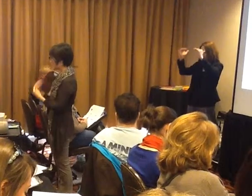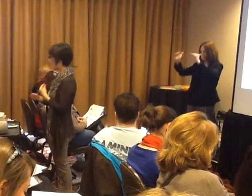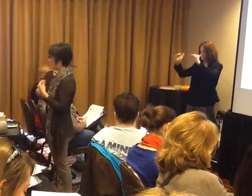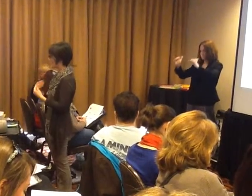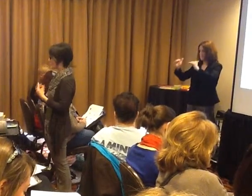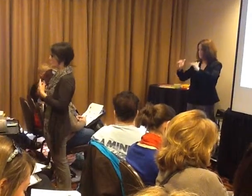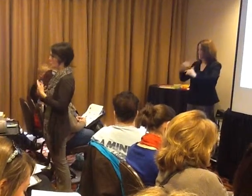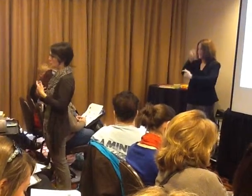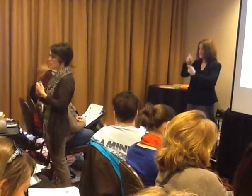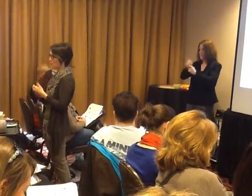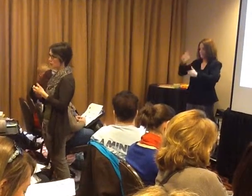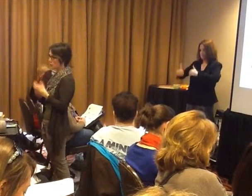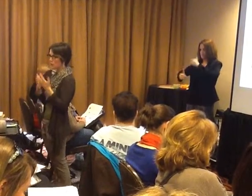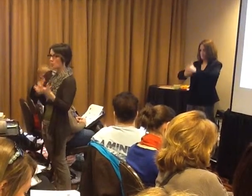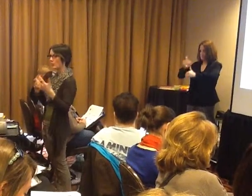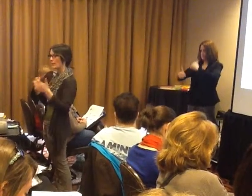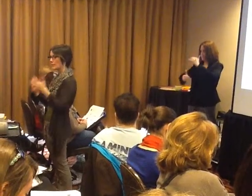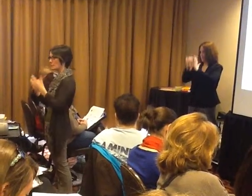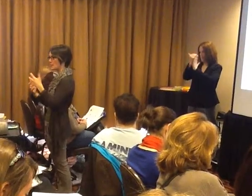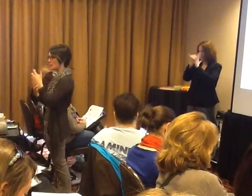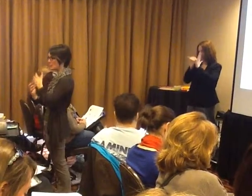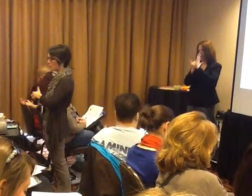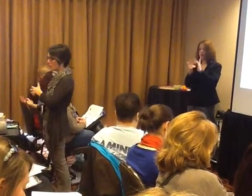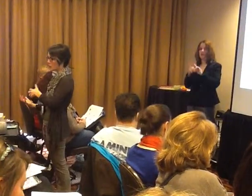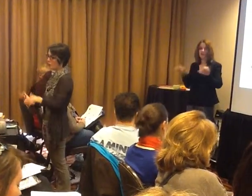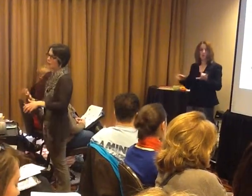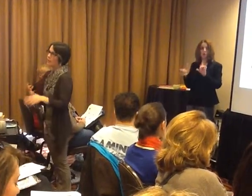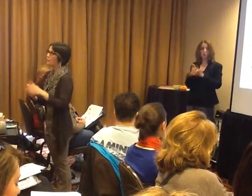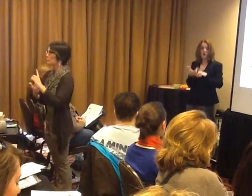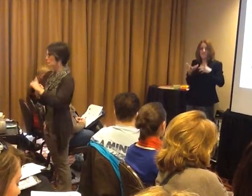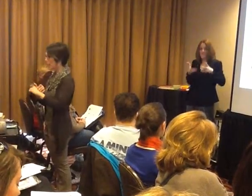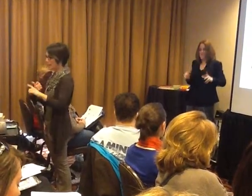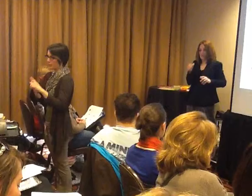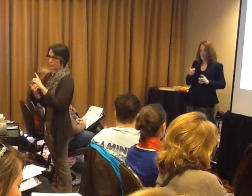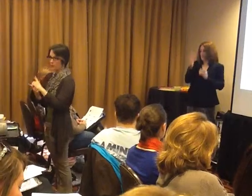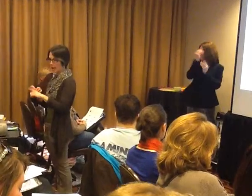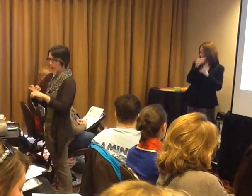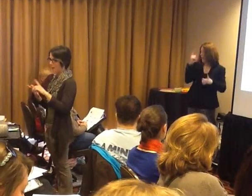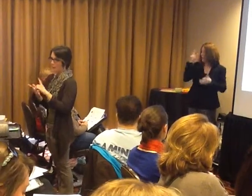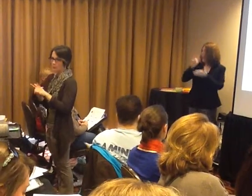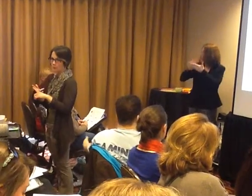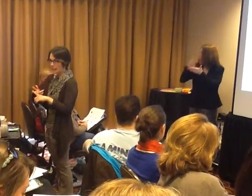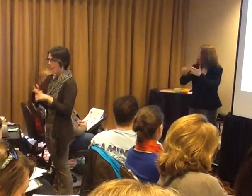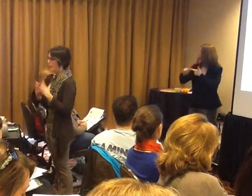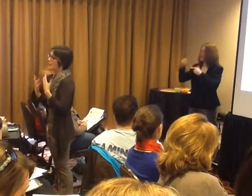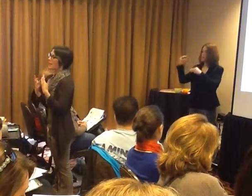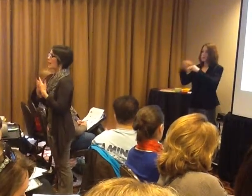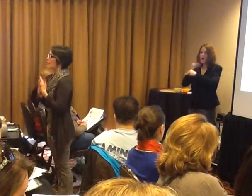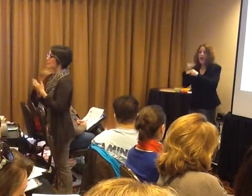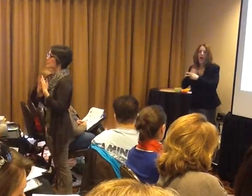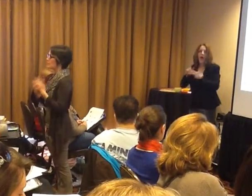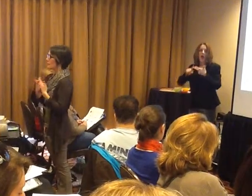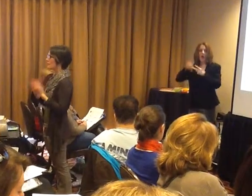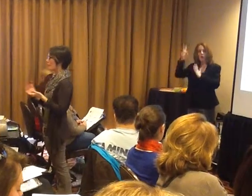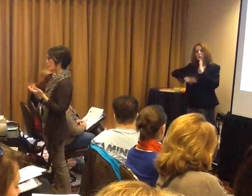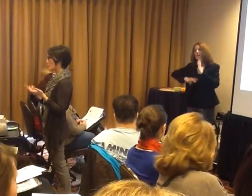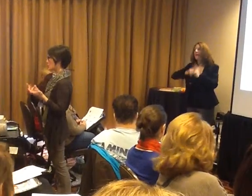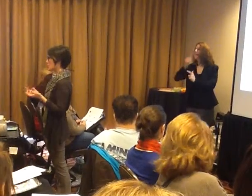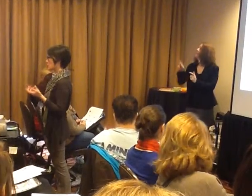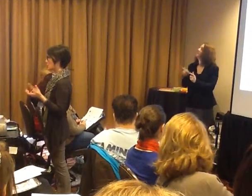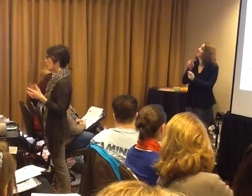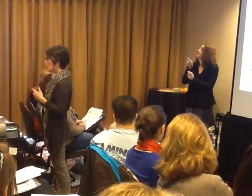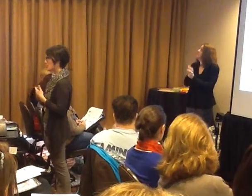is exactly the steps that you need to do to complete this piece of information for writing, for math, for reading. Specifically